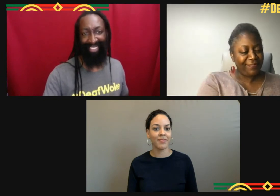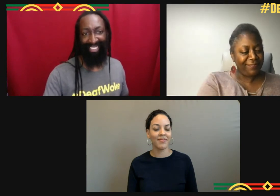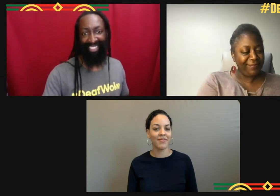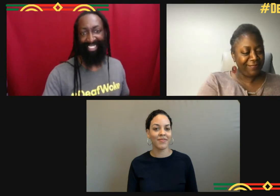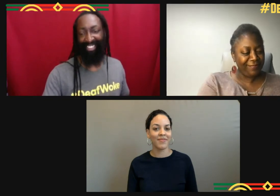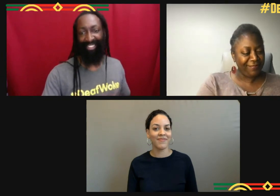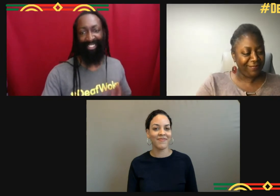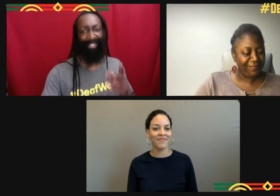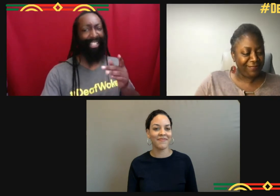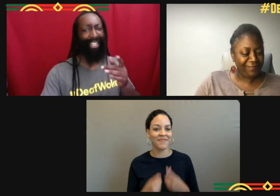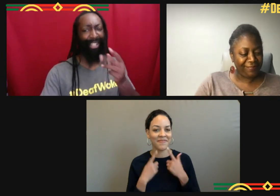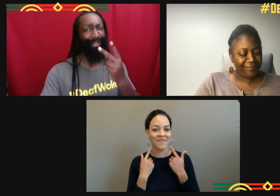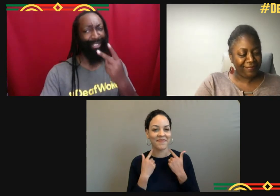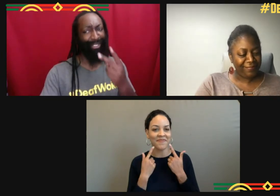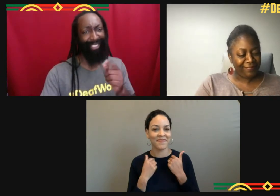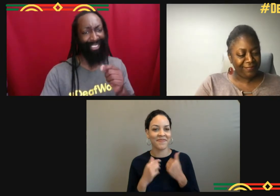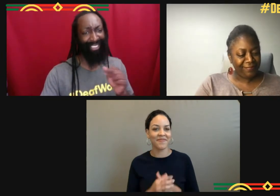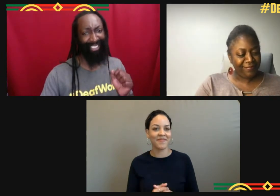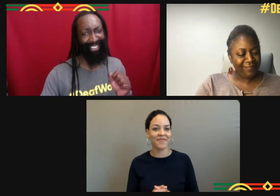Bring it back.